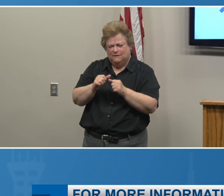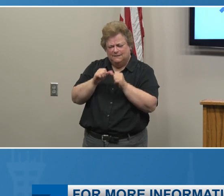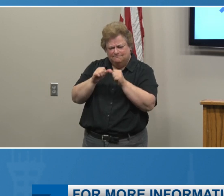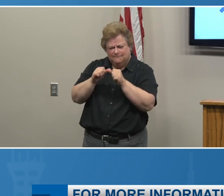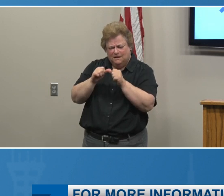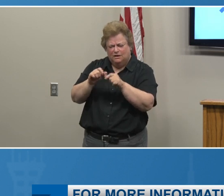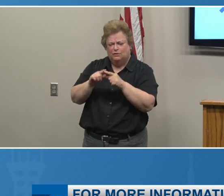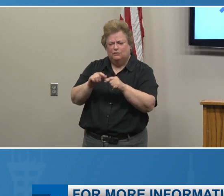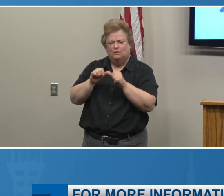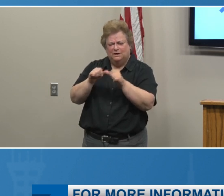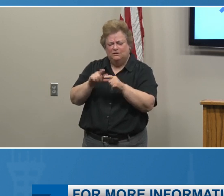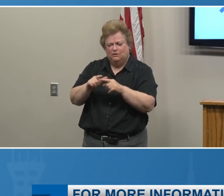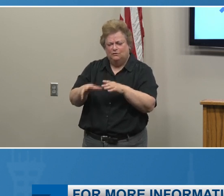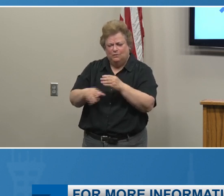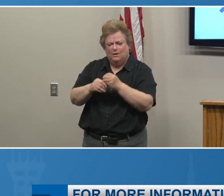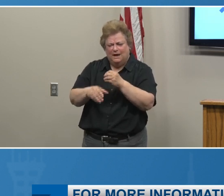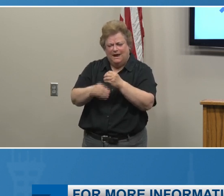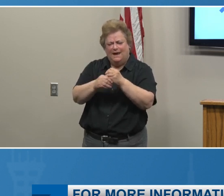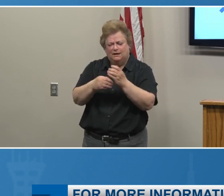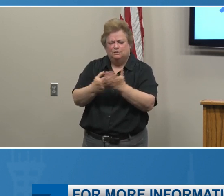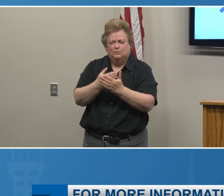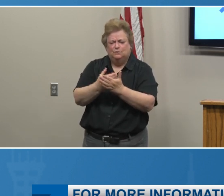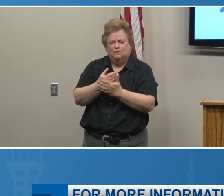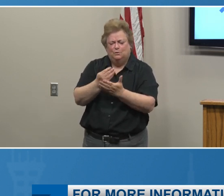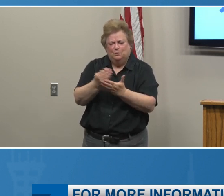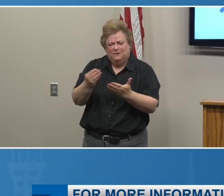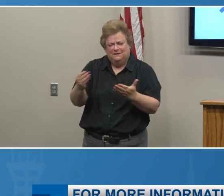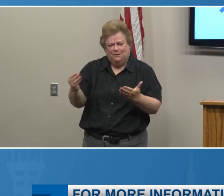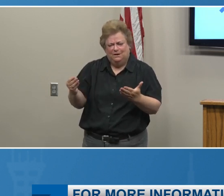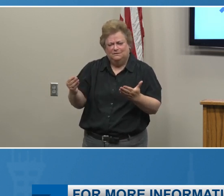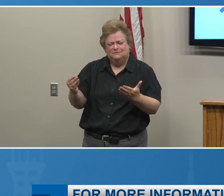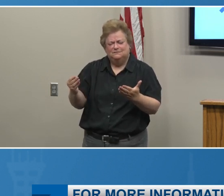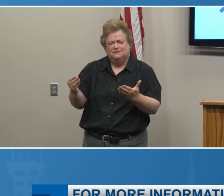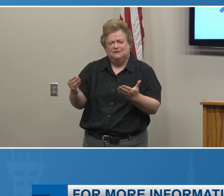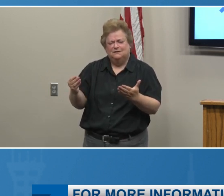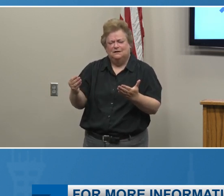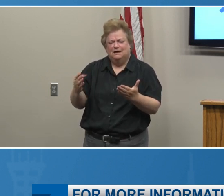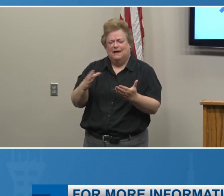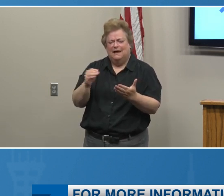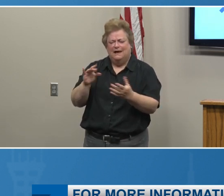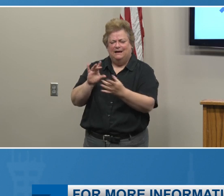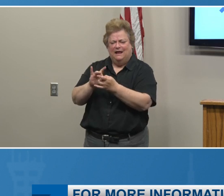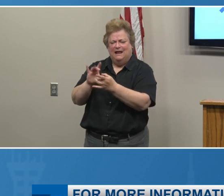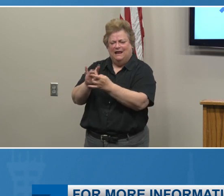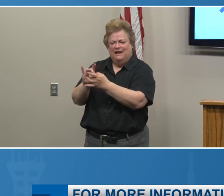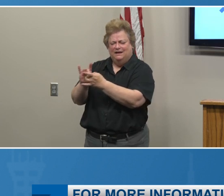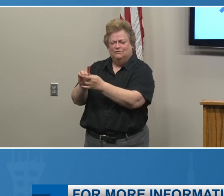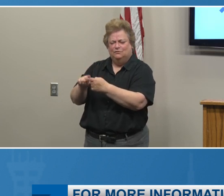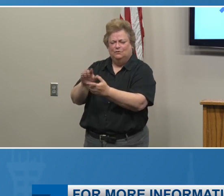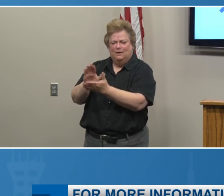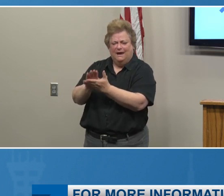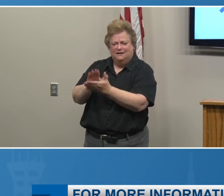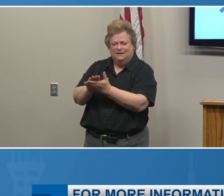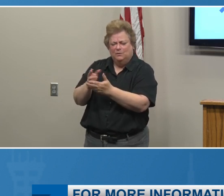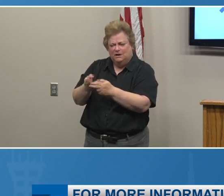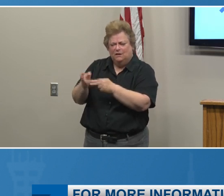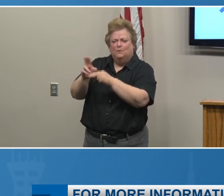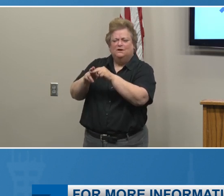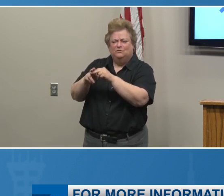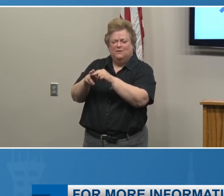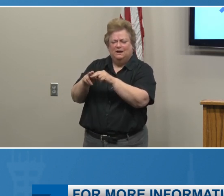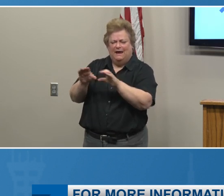continue to add materials and links to academic and enrichment activities